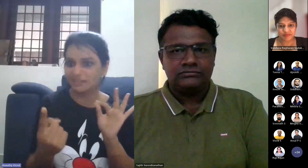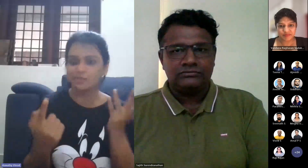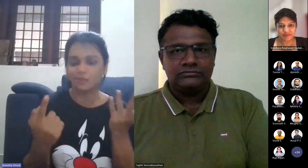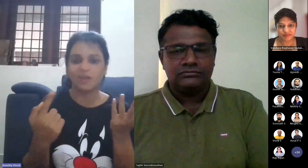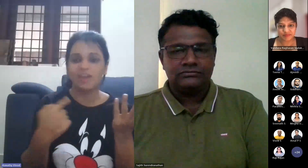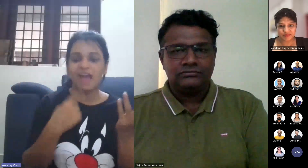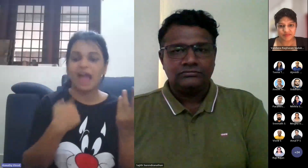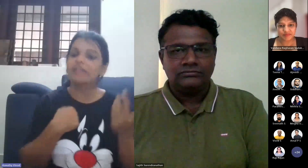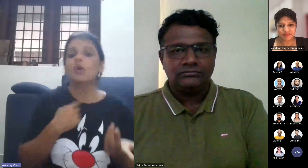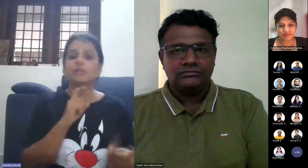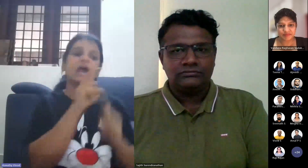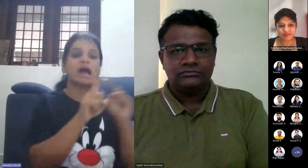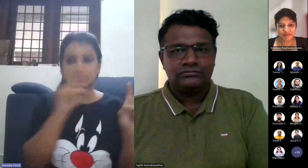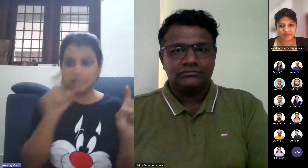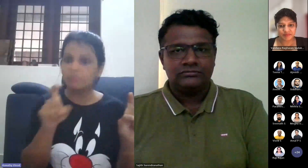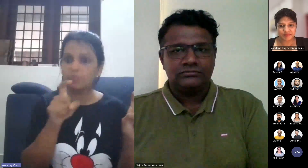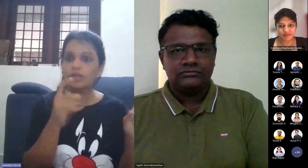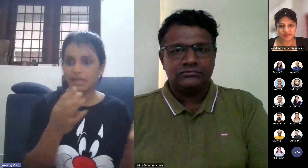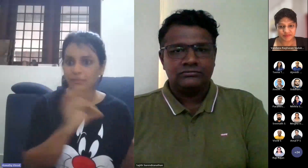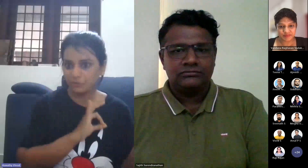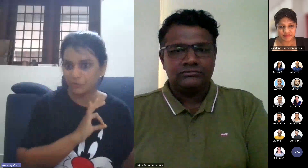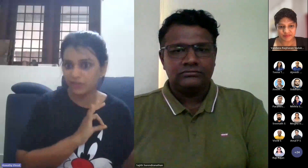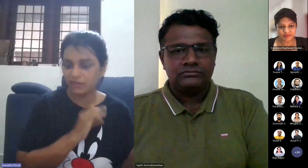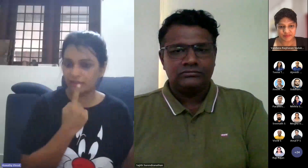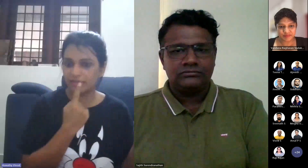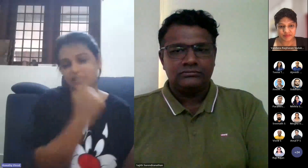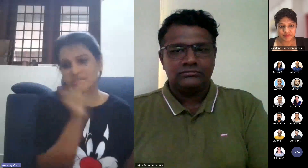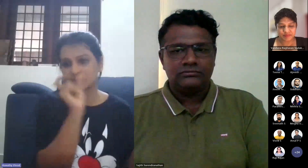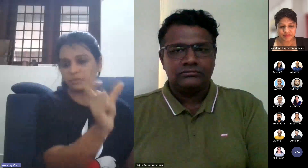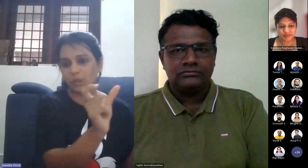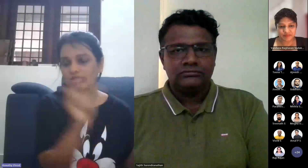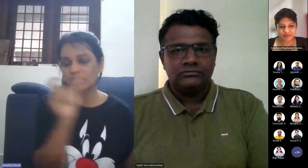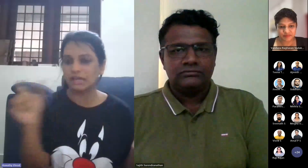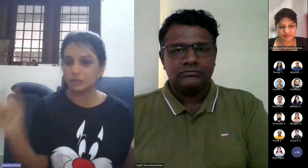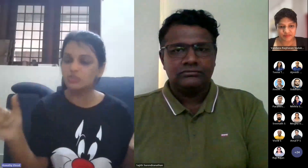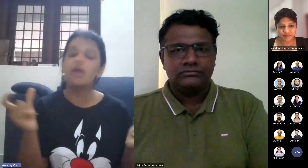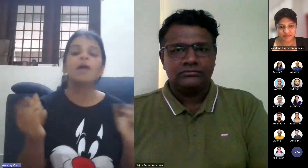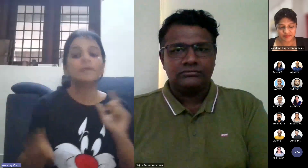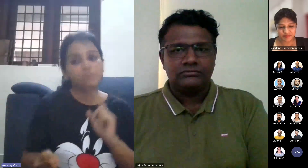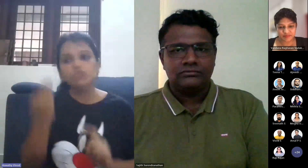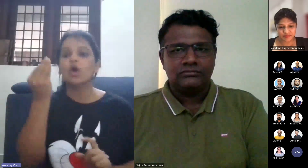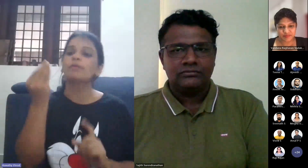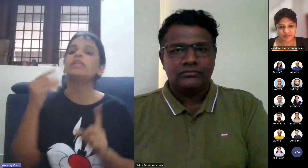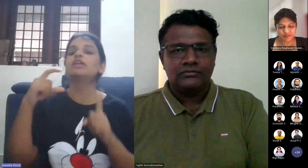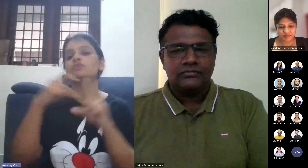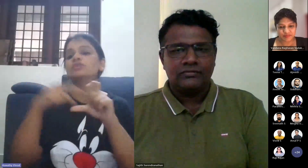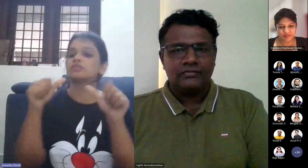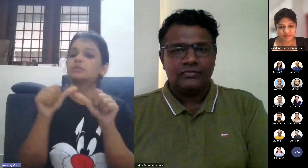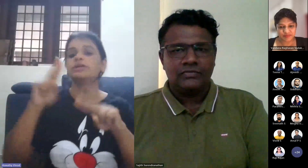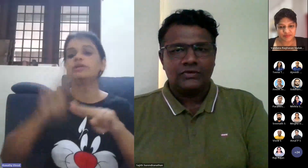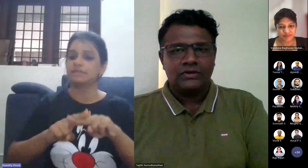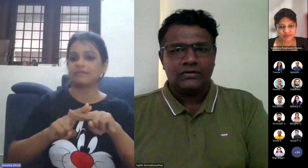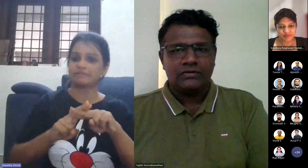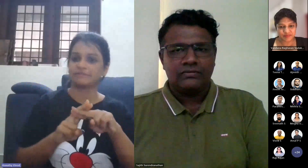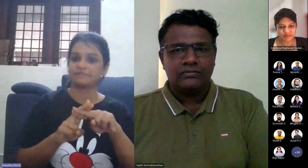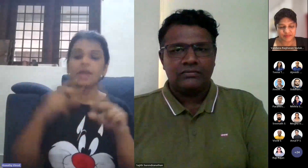who they are. So I normally ask them what they prefer, and that's the terminology I use. But the most commonly used is